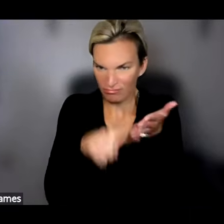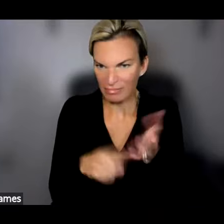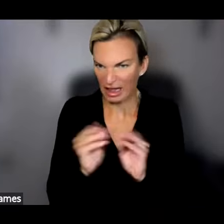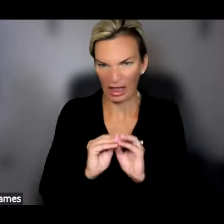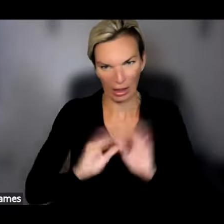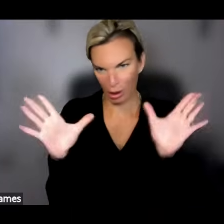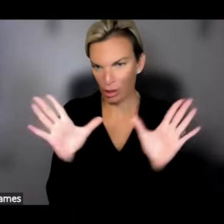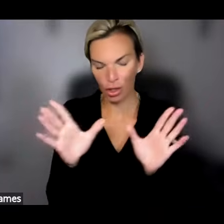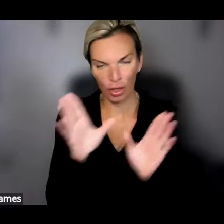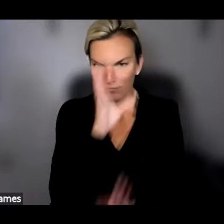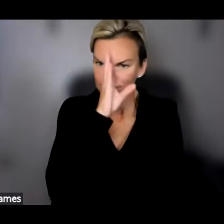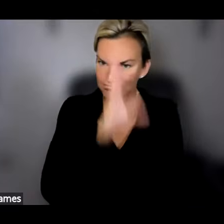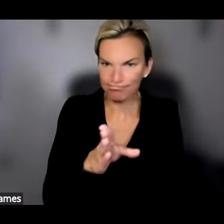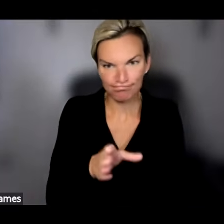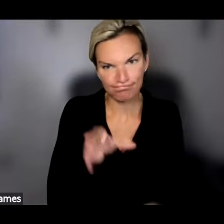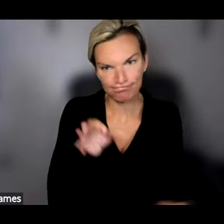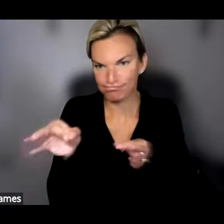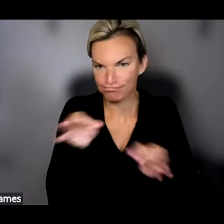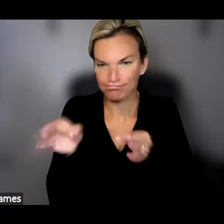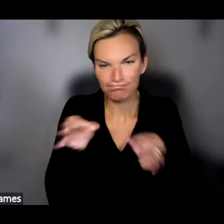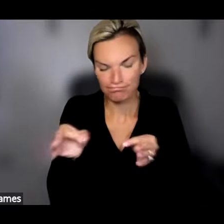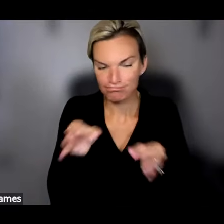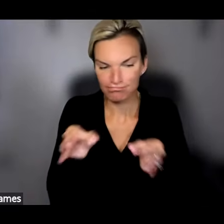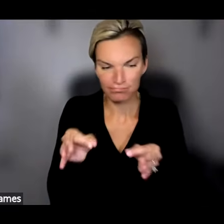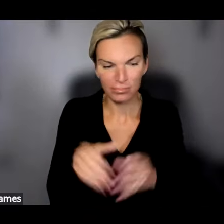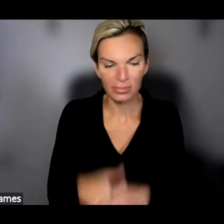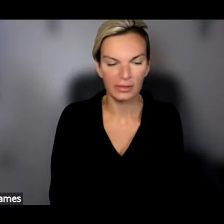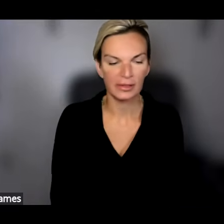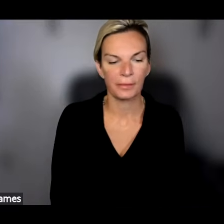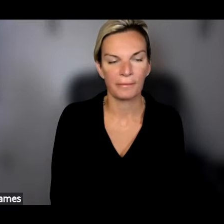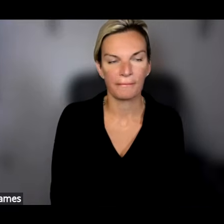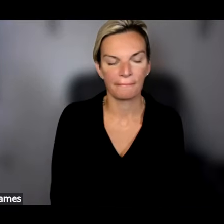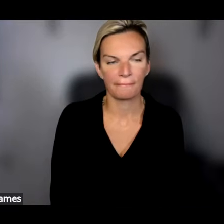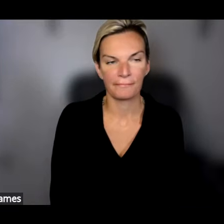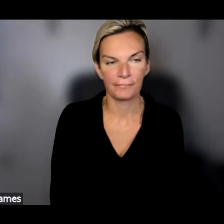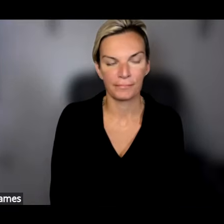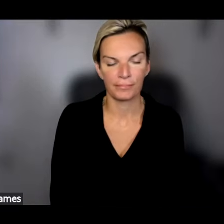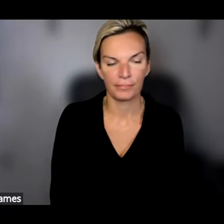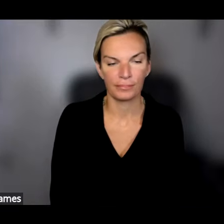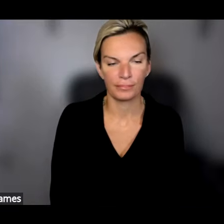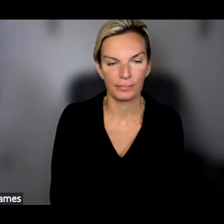caption properly leaves the measure